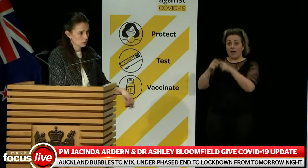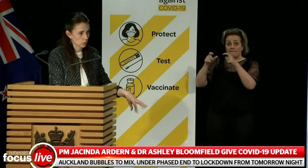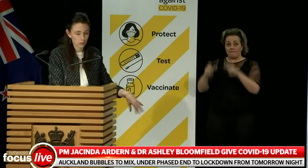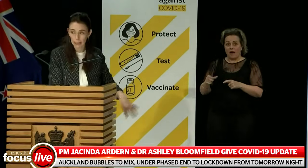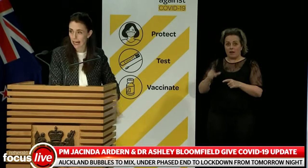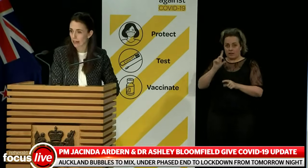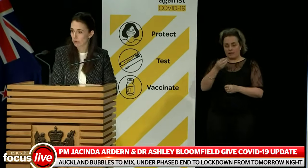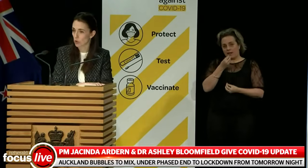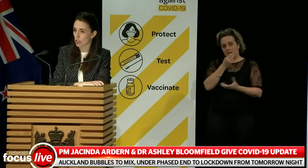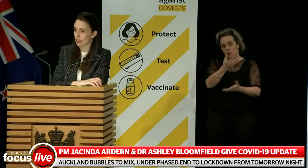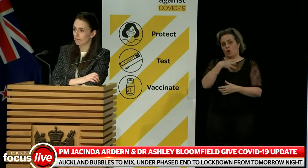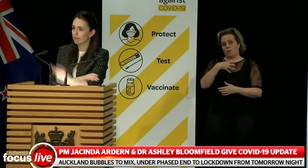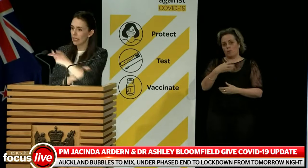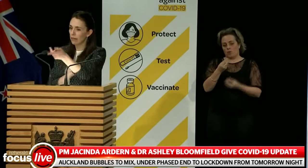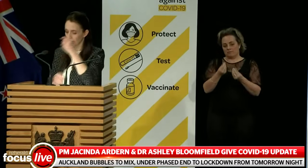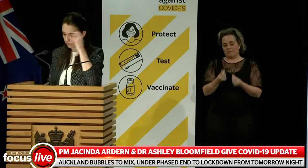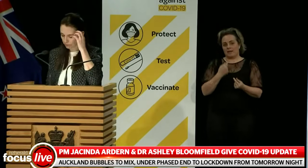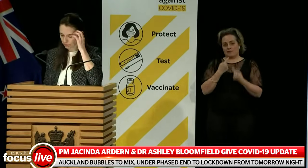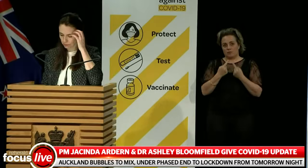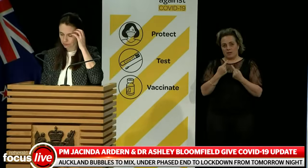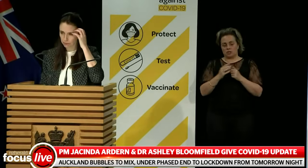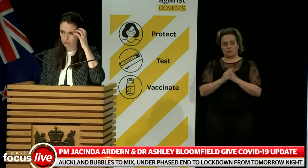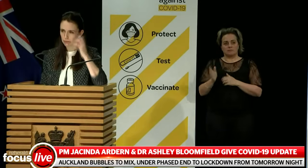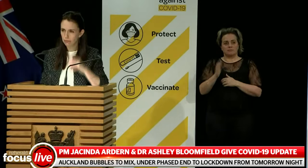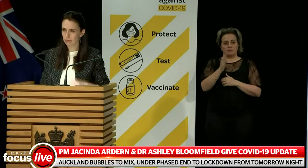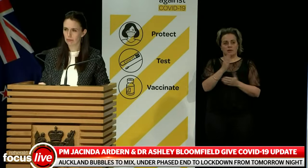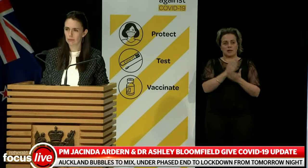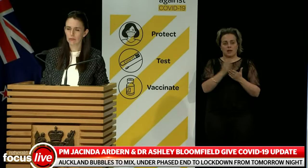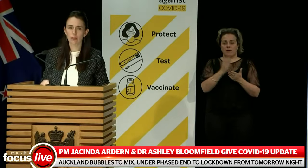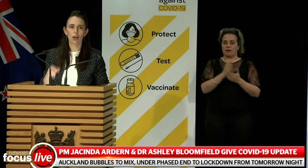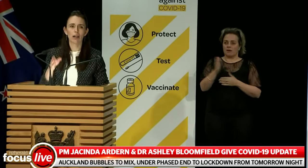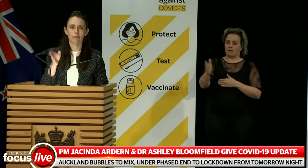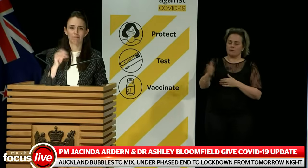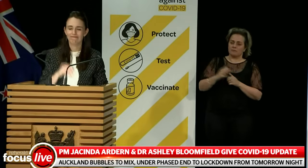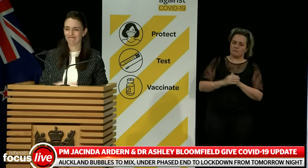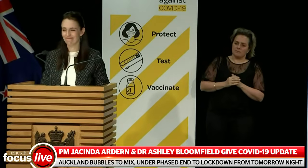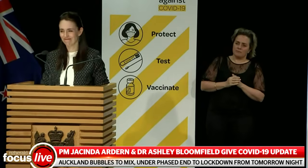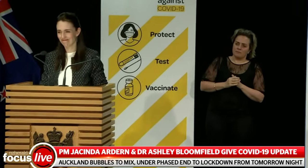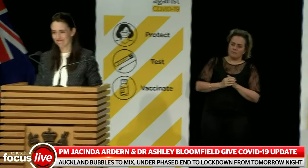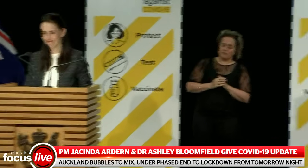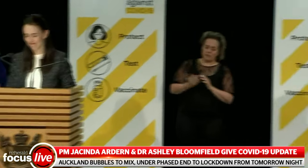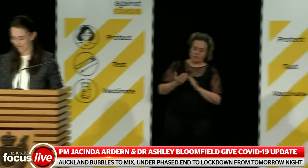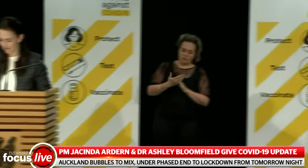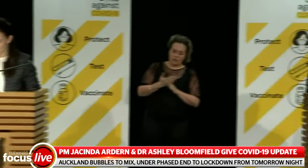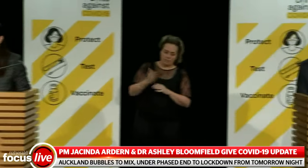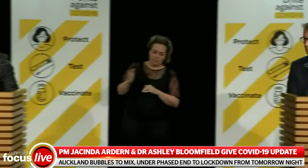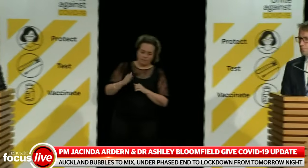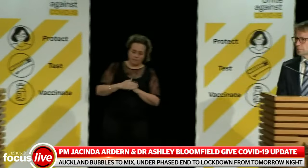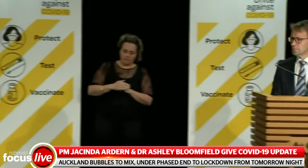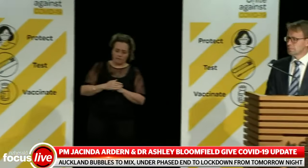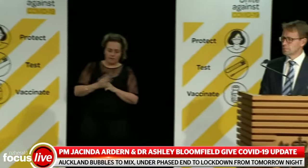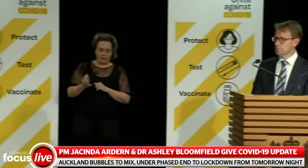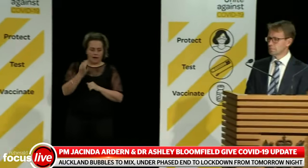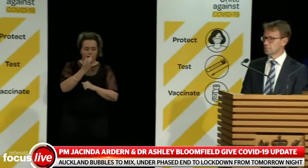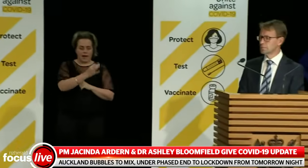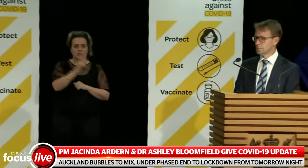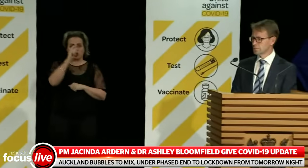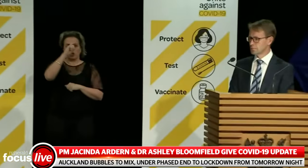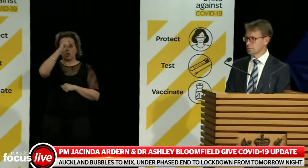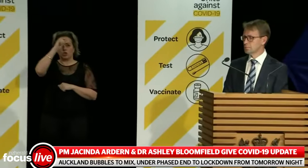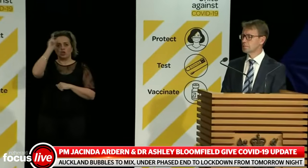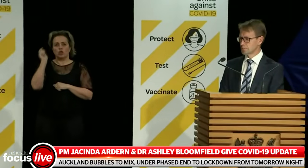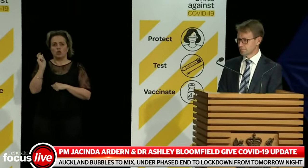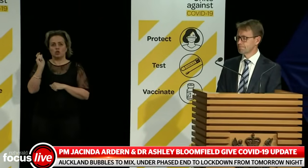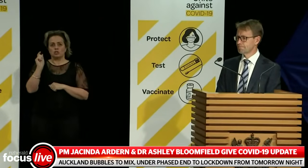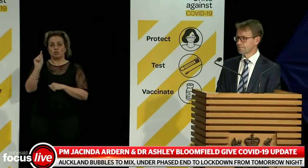but just not today, unfortunately. Yeah. Clarification from Dr. Bloomfield. Dr. Bloomfield, so you've moved nurses to Auckland to